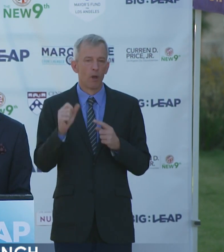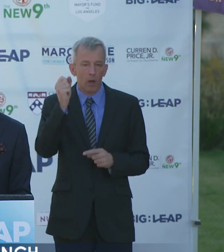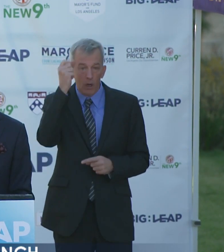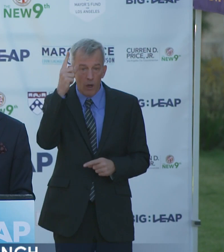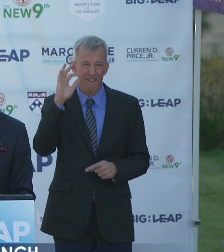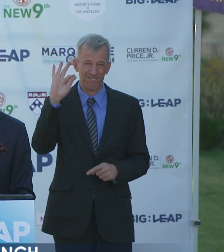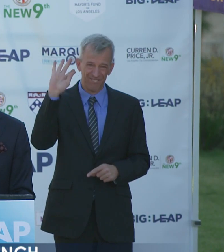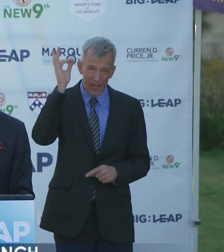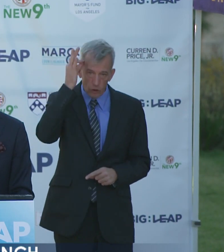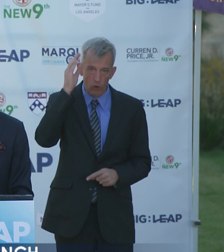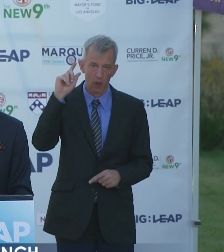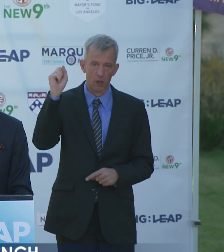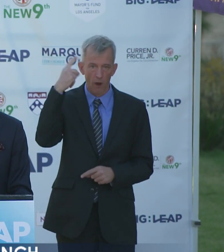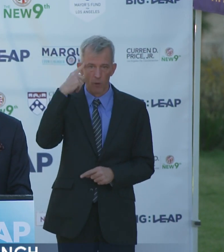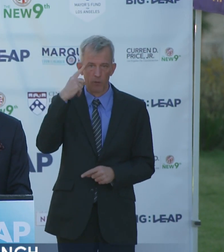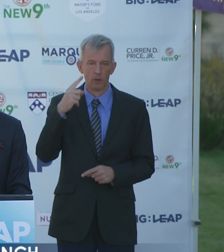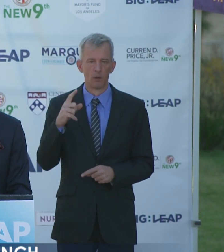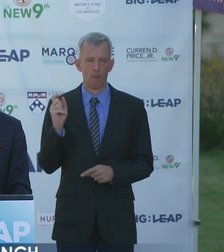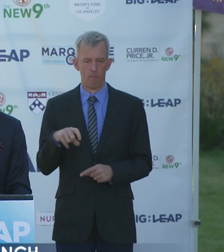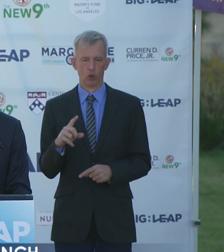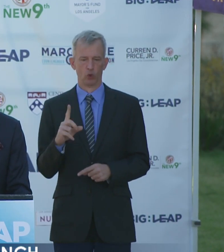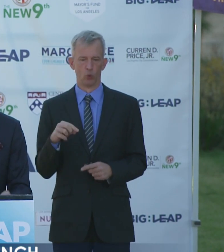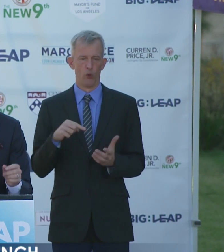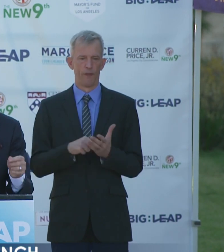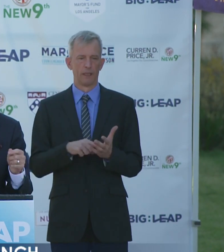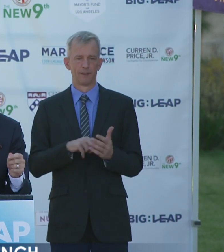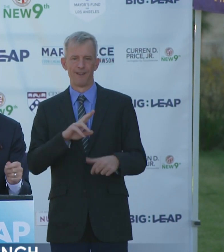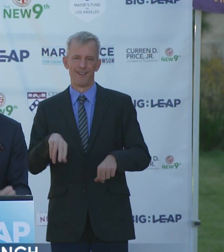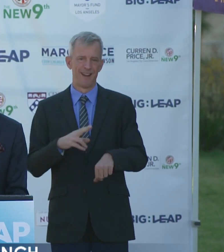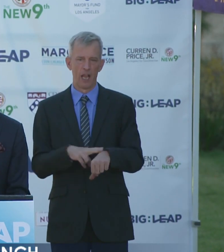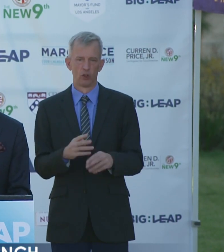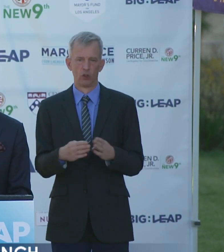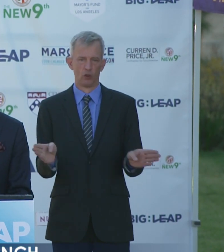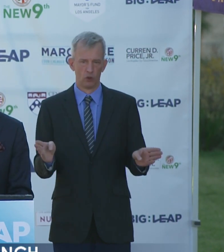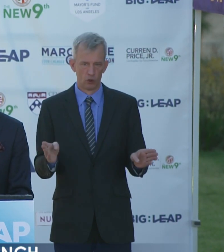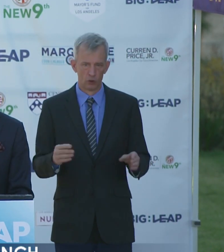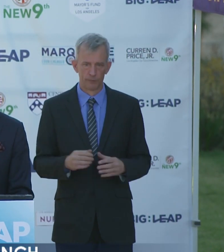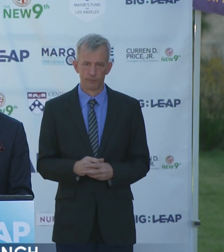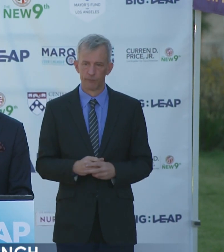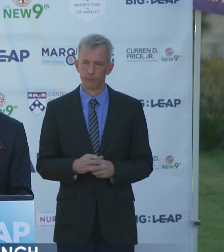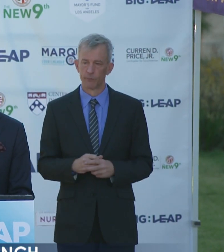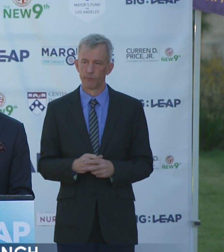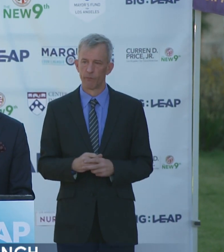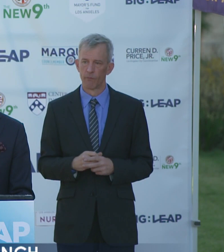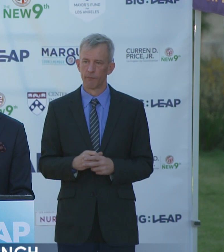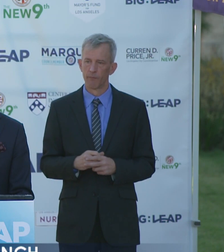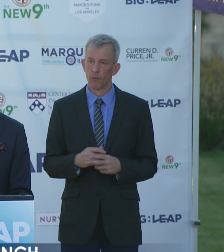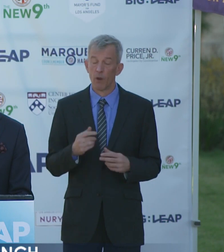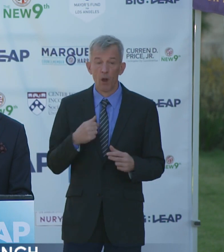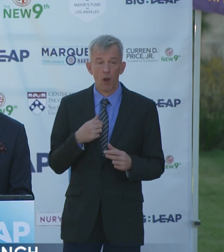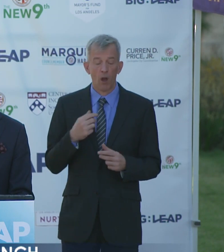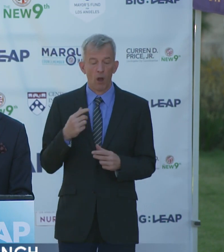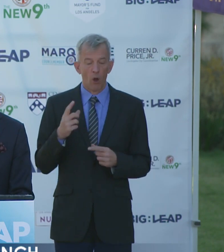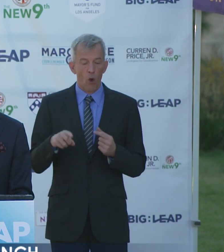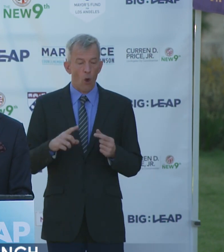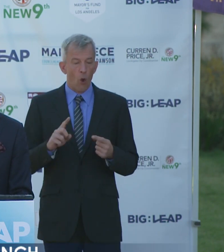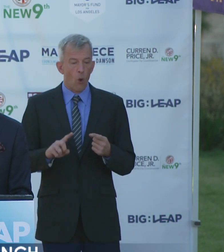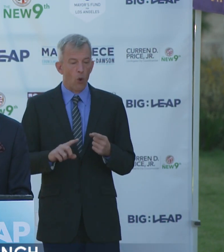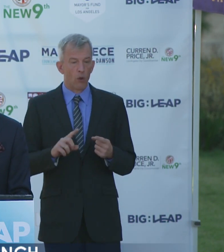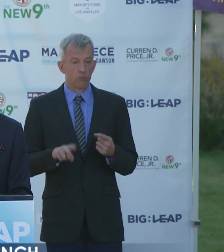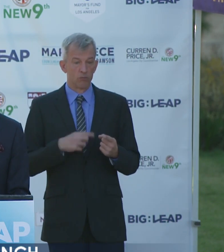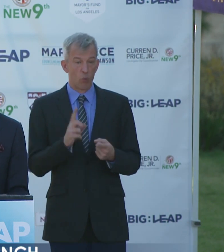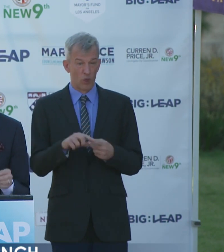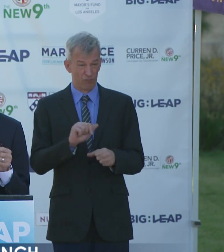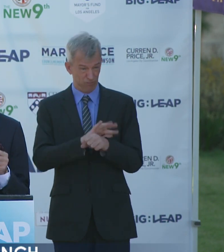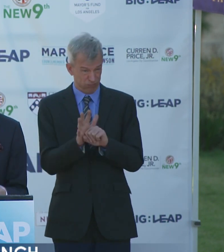this nationally. And the beginning of this pandemic, a basic income, after the first federal relief checks made their way to mailboxes and bank accounts